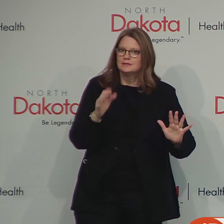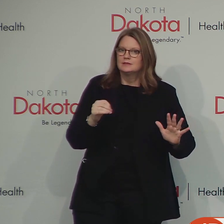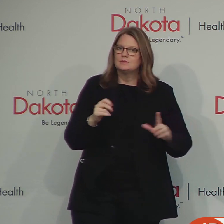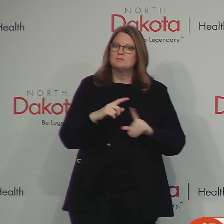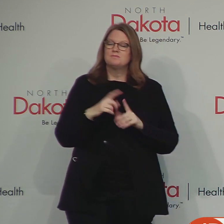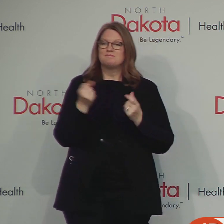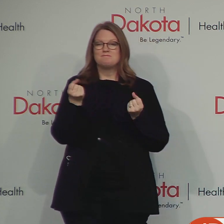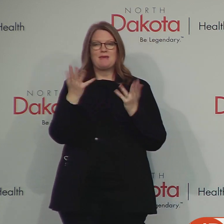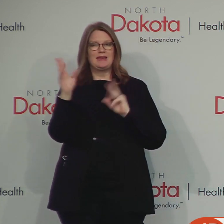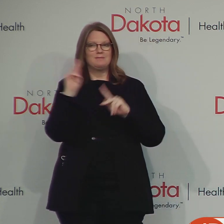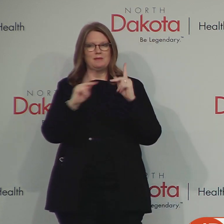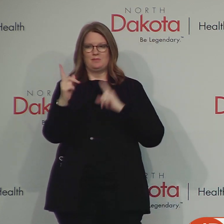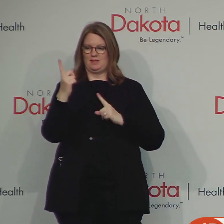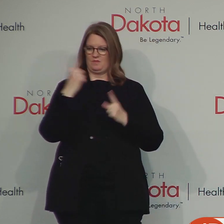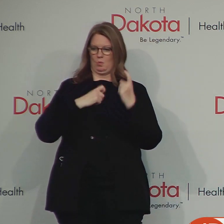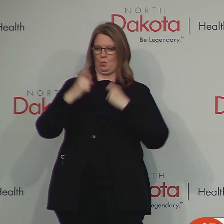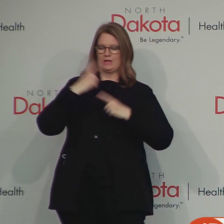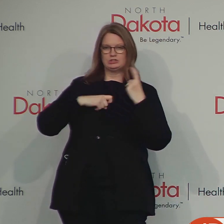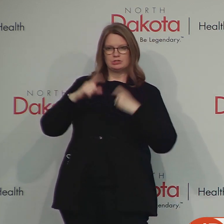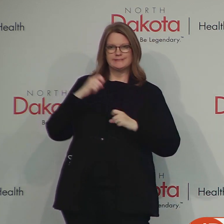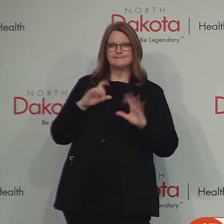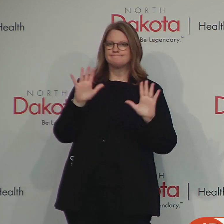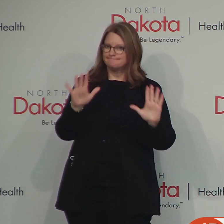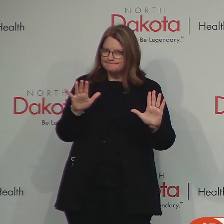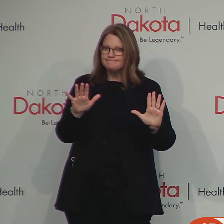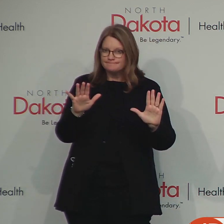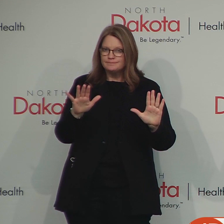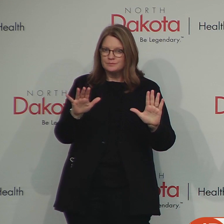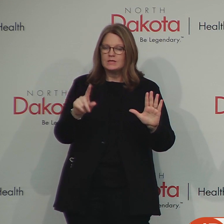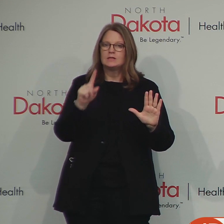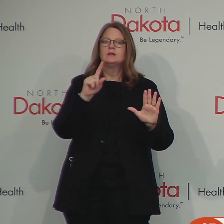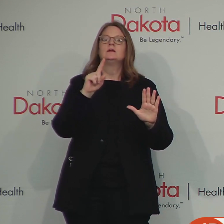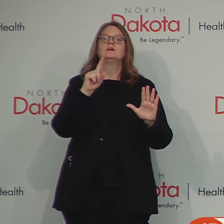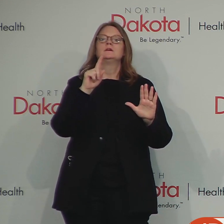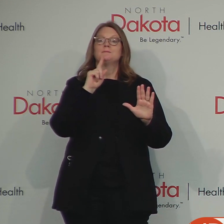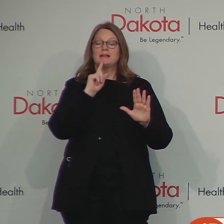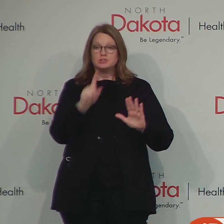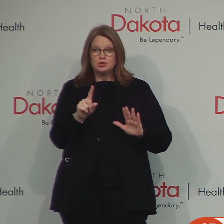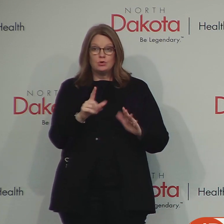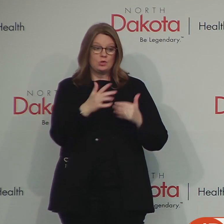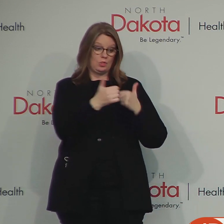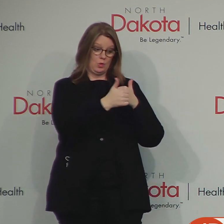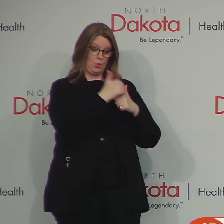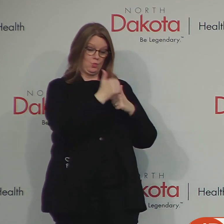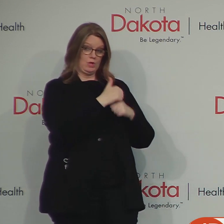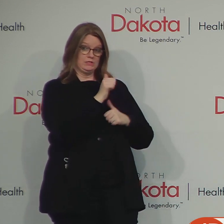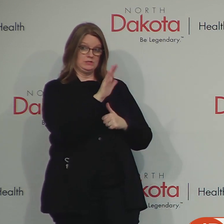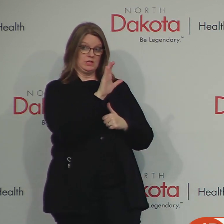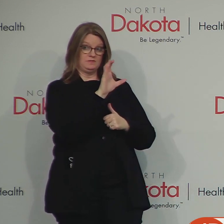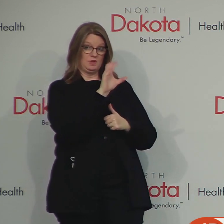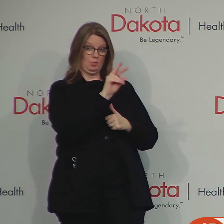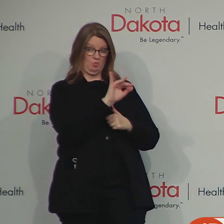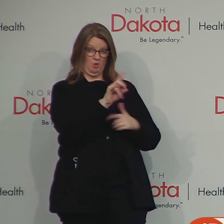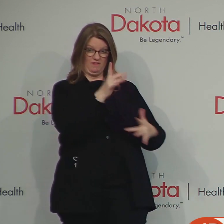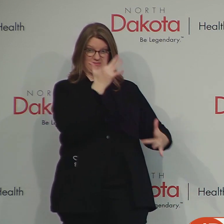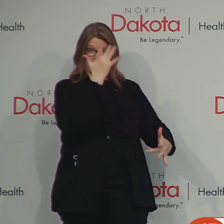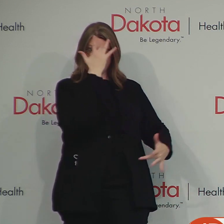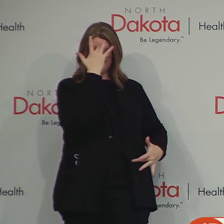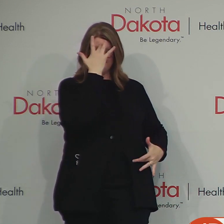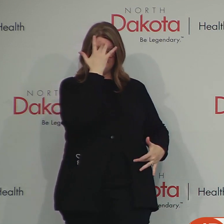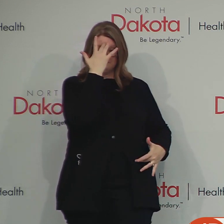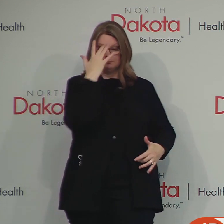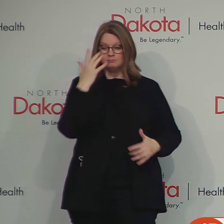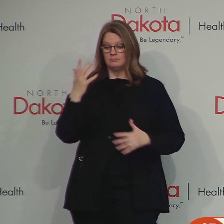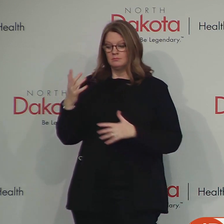lot of questions about the vaccine. And we want to make sure people are weighing the risks of COVID disease with the benefits and risks